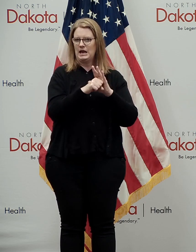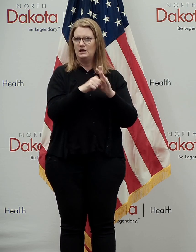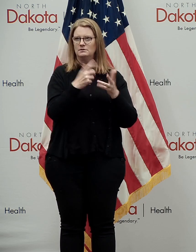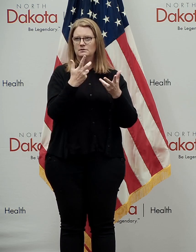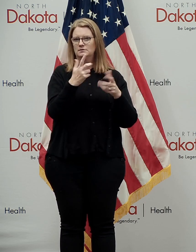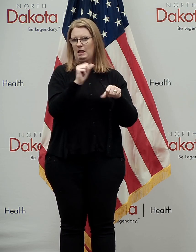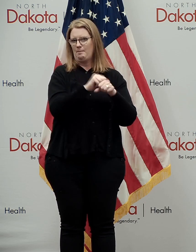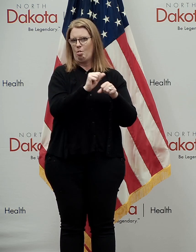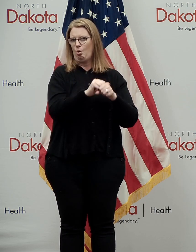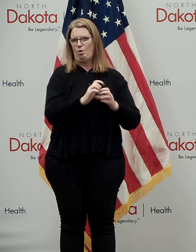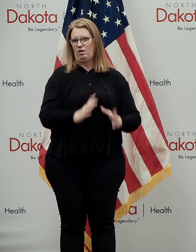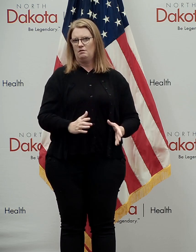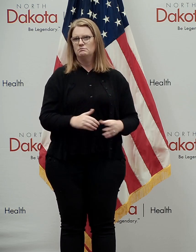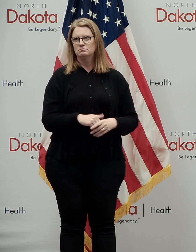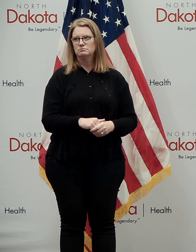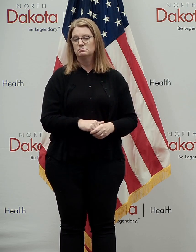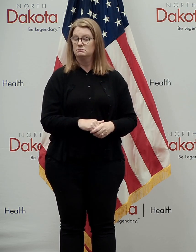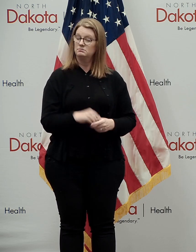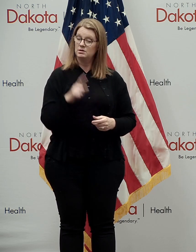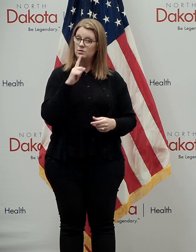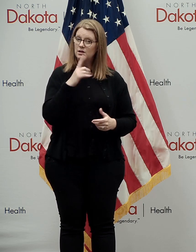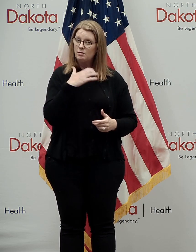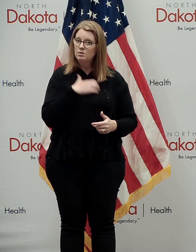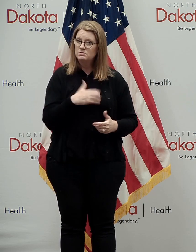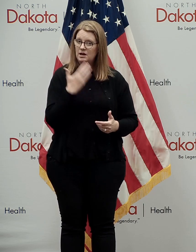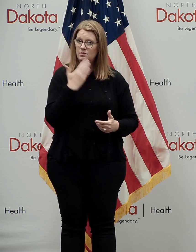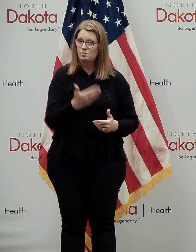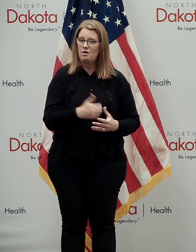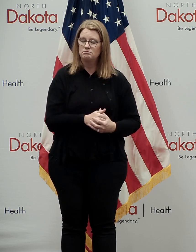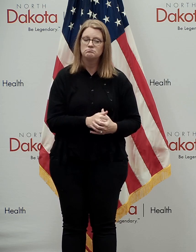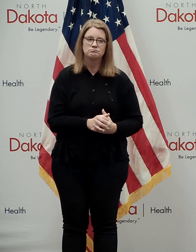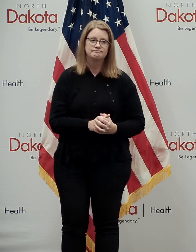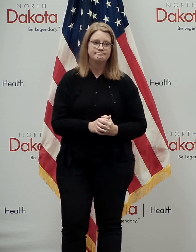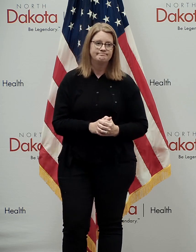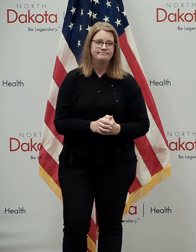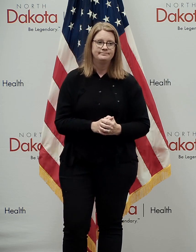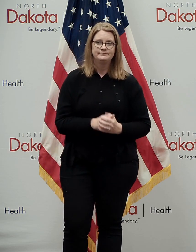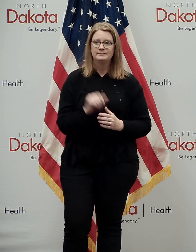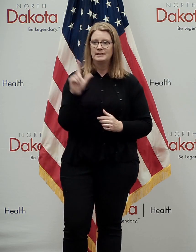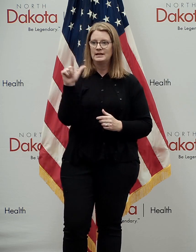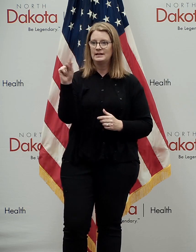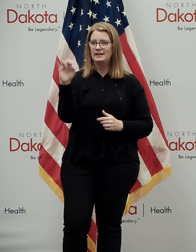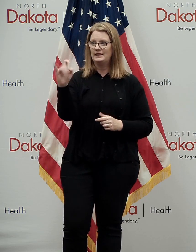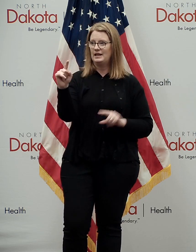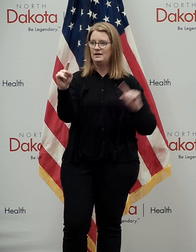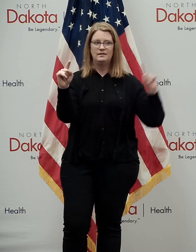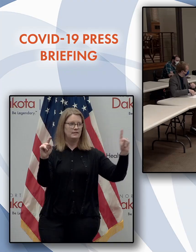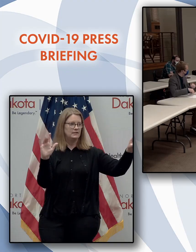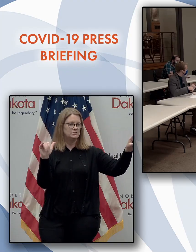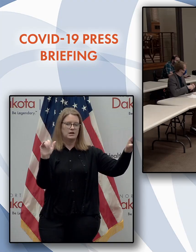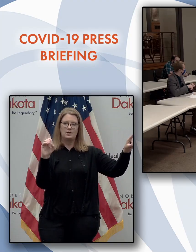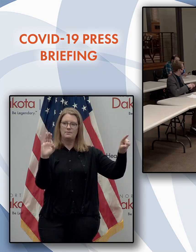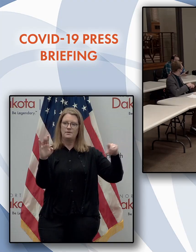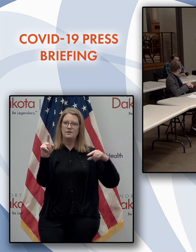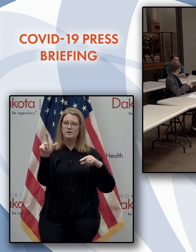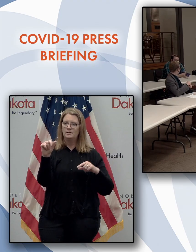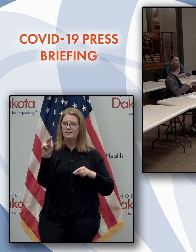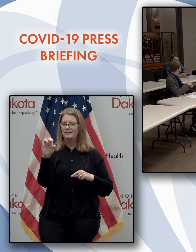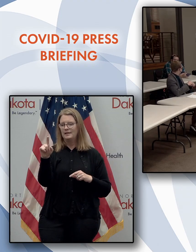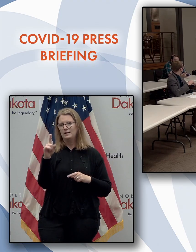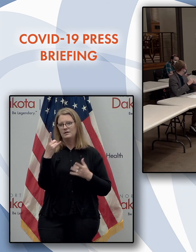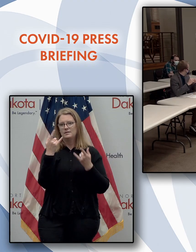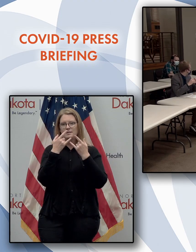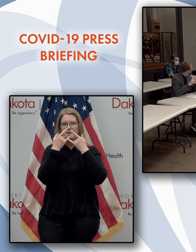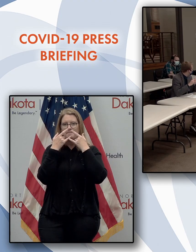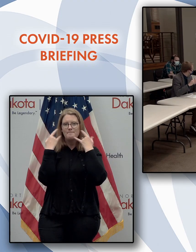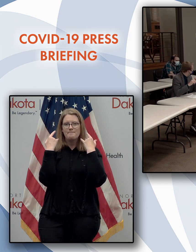large measure right now. But we certainly wish him well. We're going to go Lane and then back to Jacob. Governor, in reference to the Mask